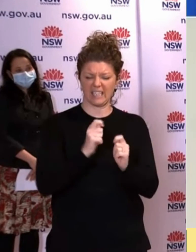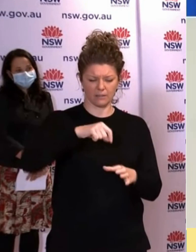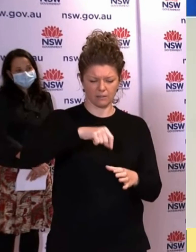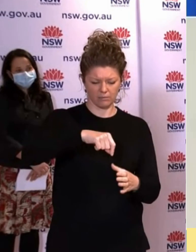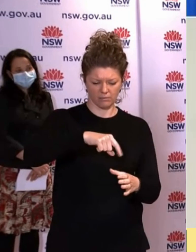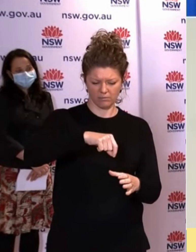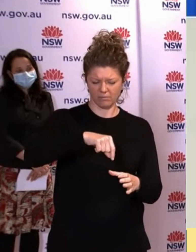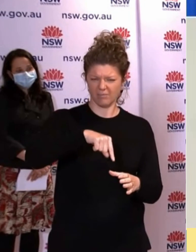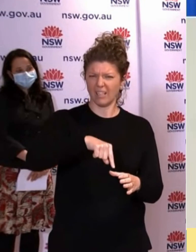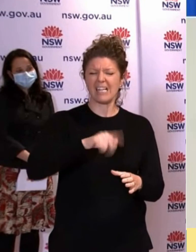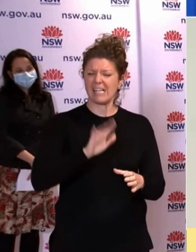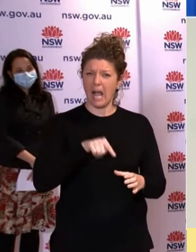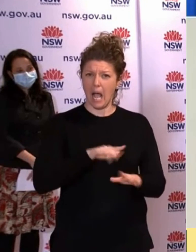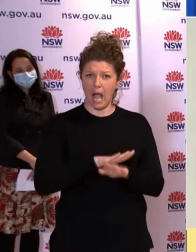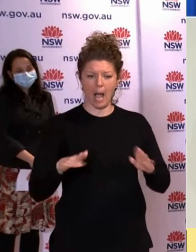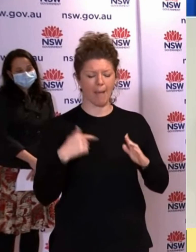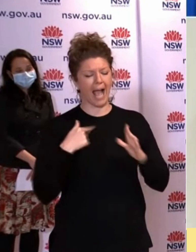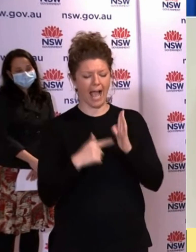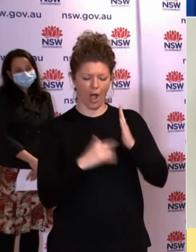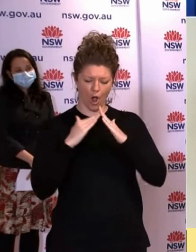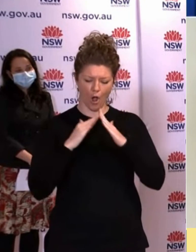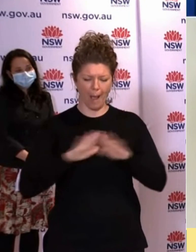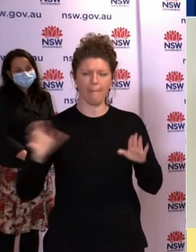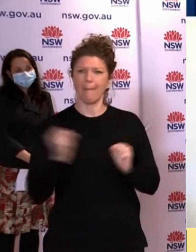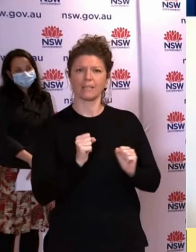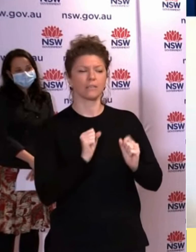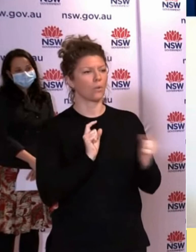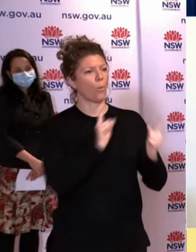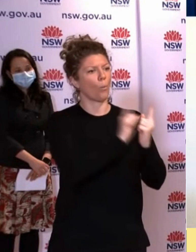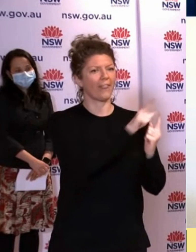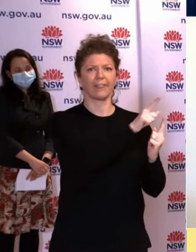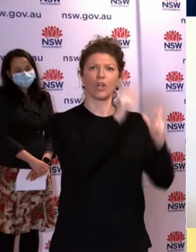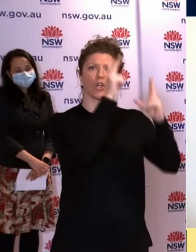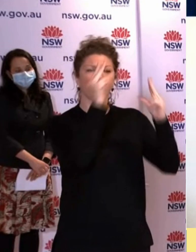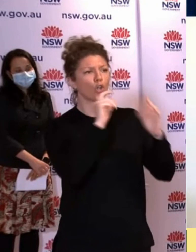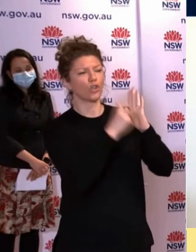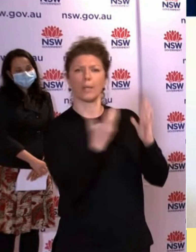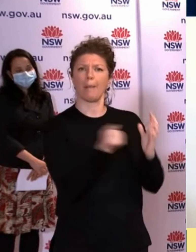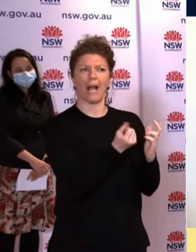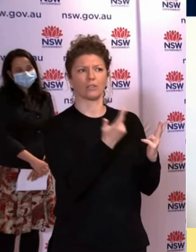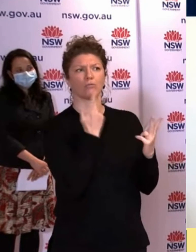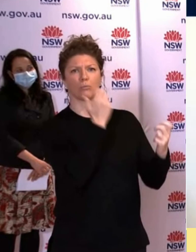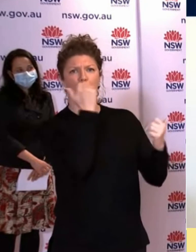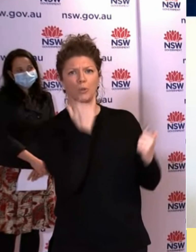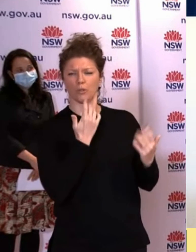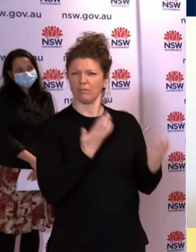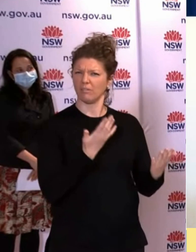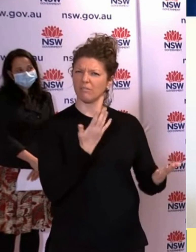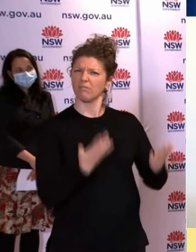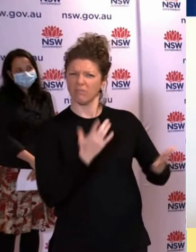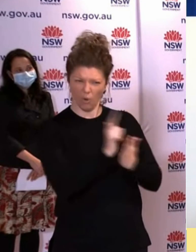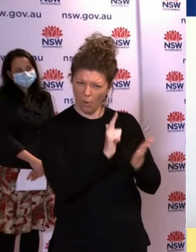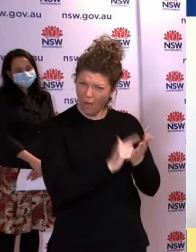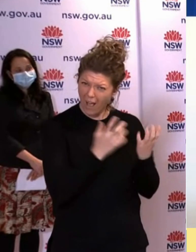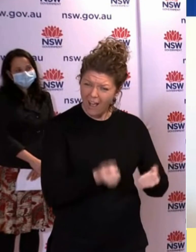But we've got legislation which prevents that happening here. Should that legislation be changed? Look, I don't think that's a case for the Parliament.